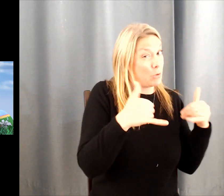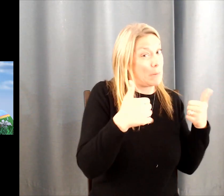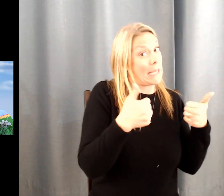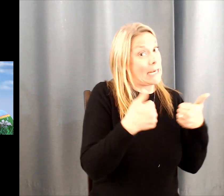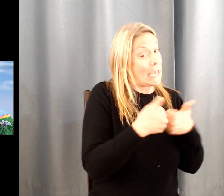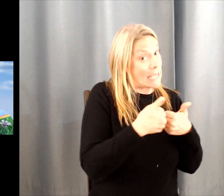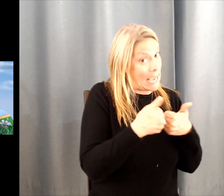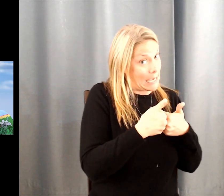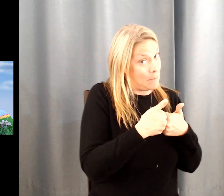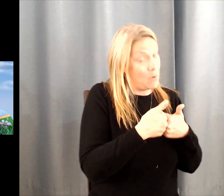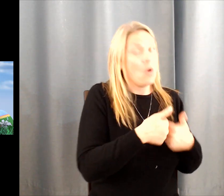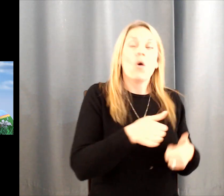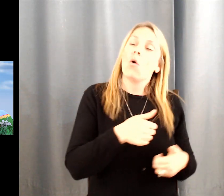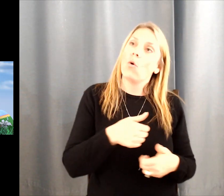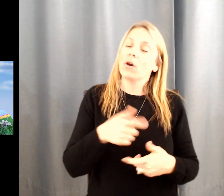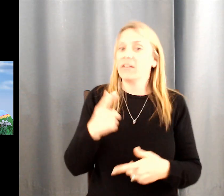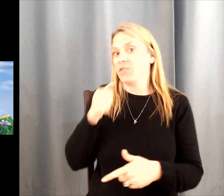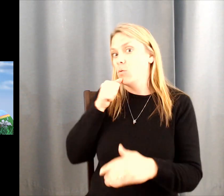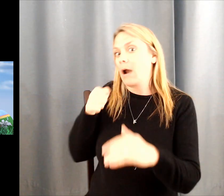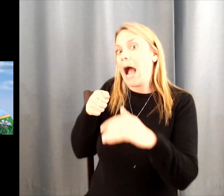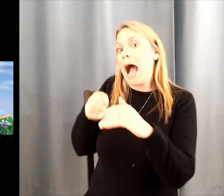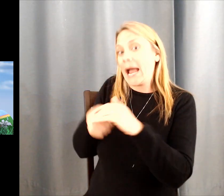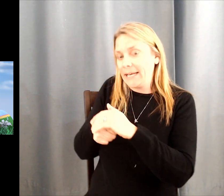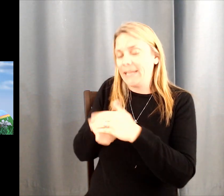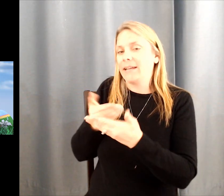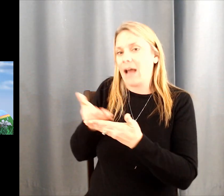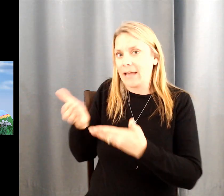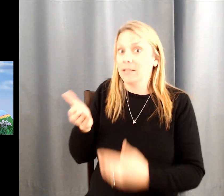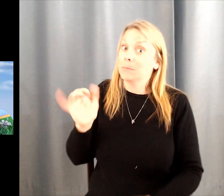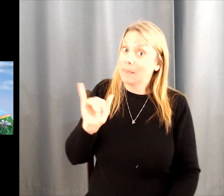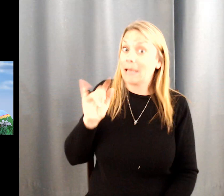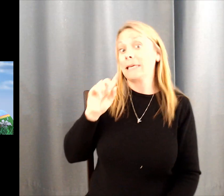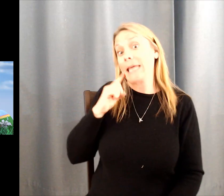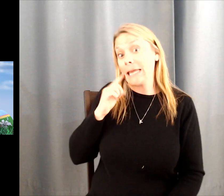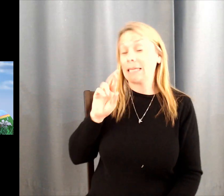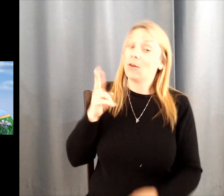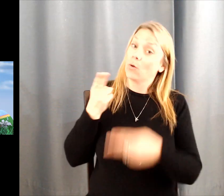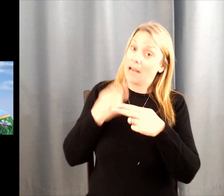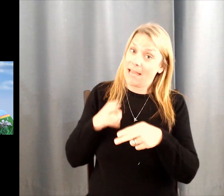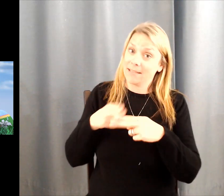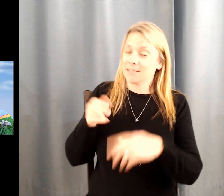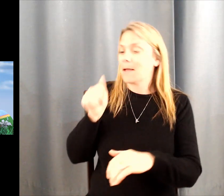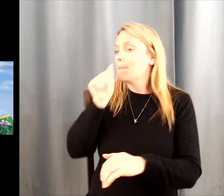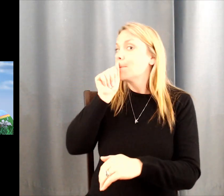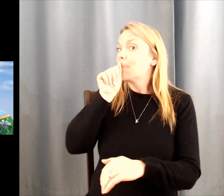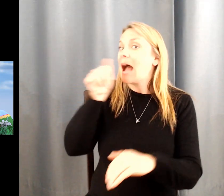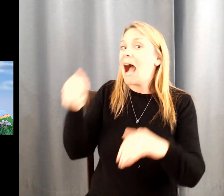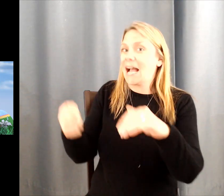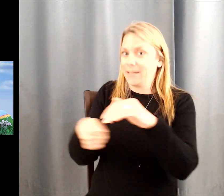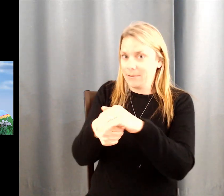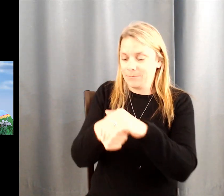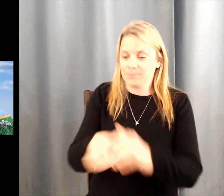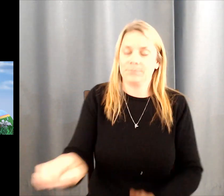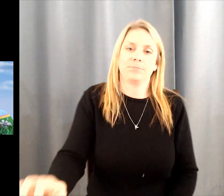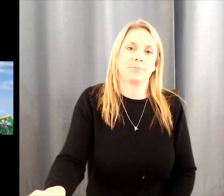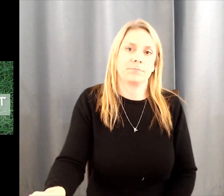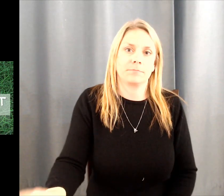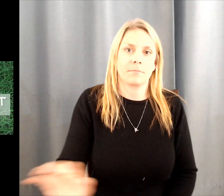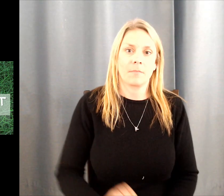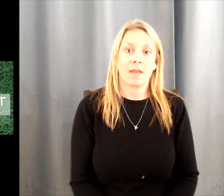a game, or if you were hiding an item, like candy or eggs. Hide. The